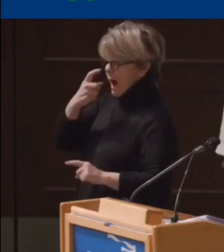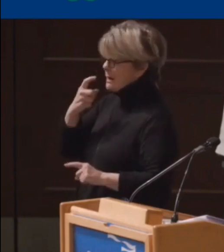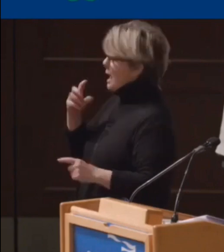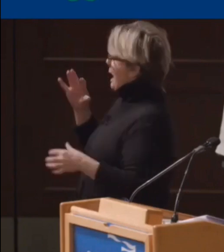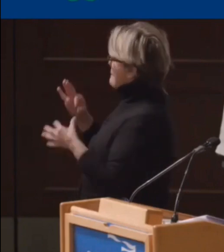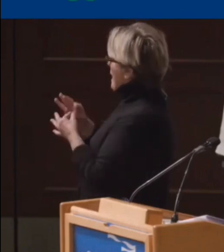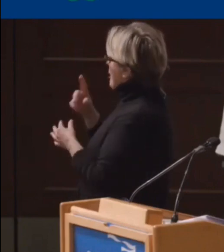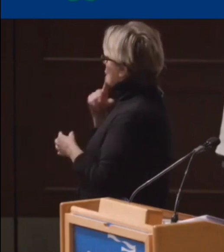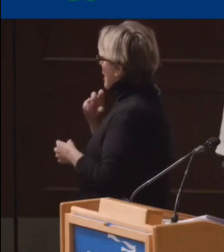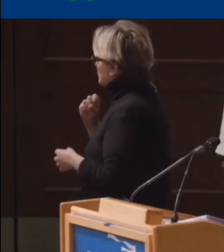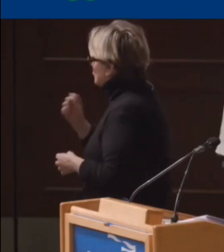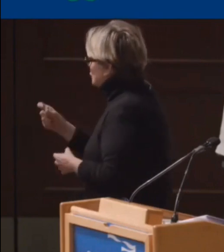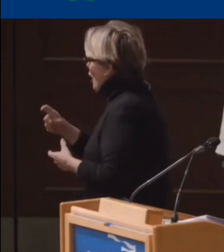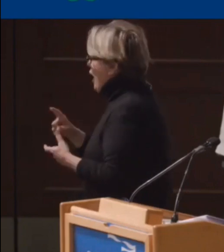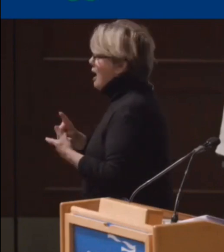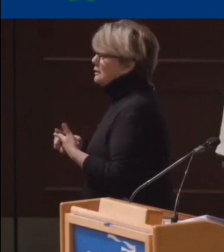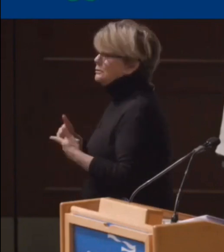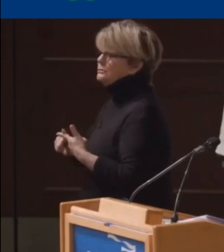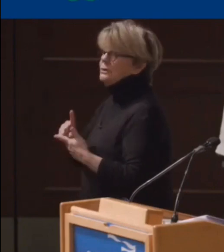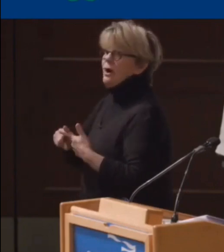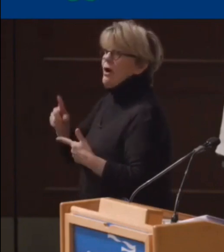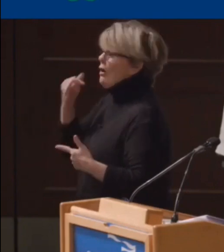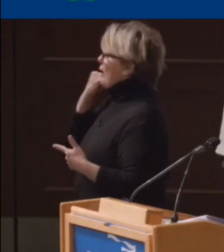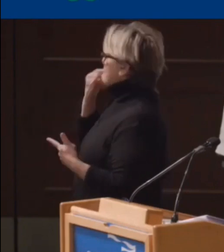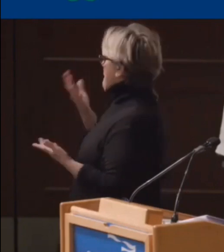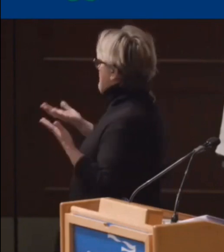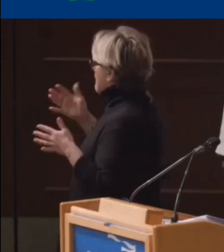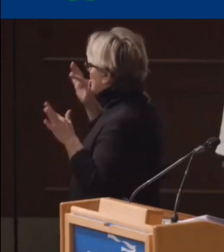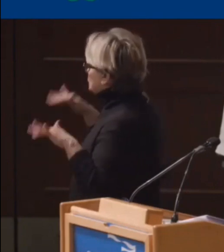the Red Sox or if I thought we'd have a snow day